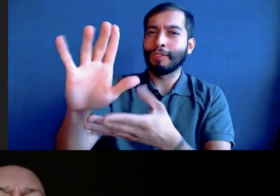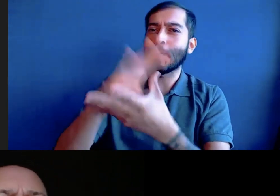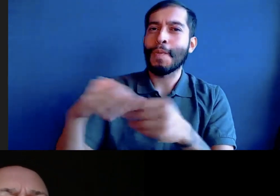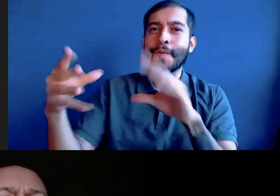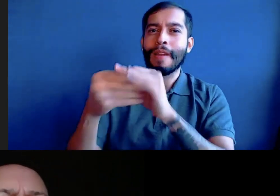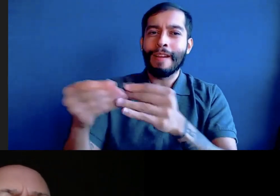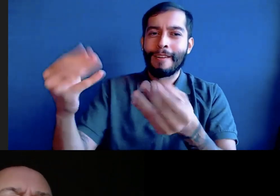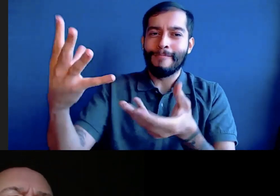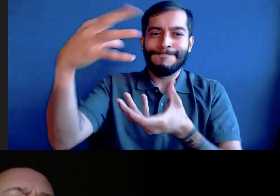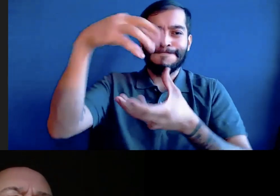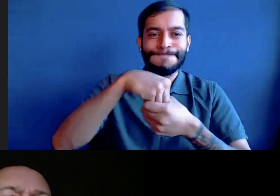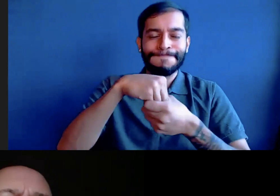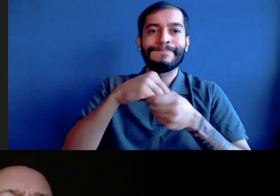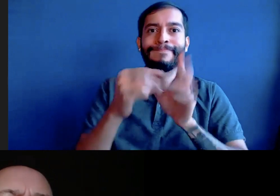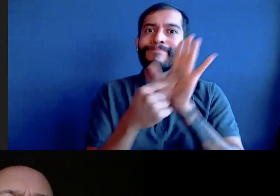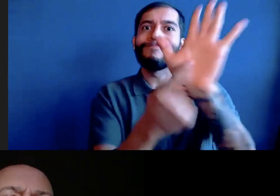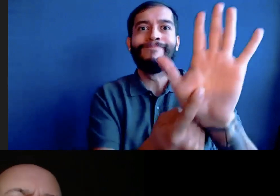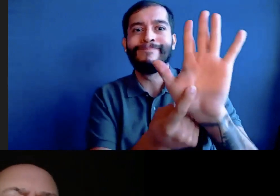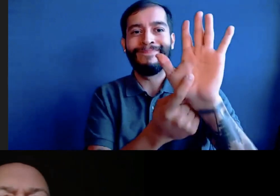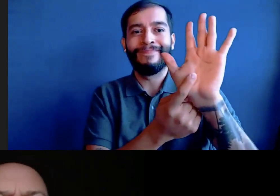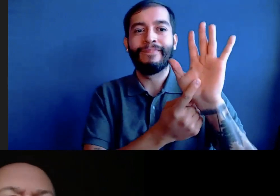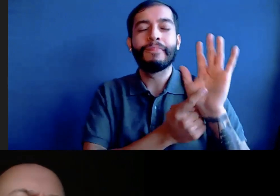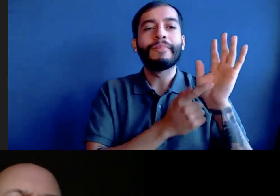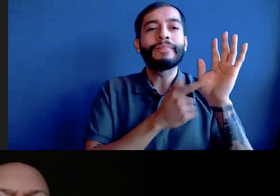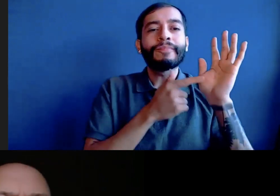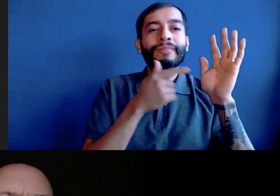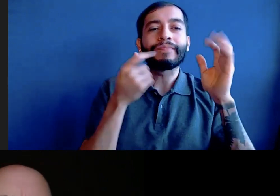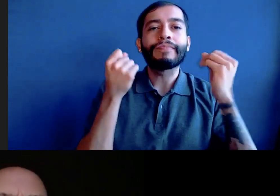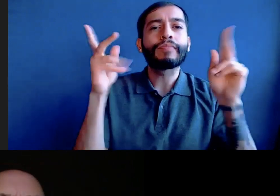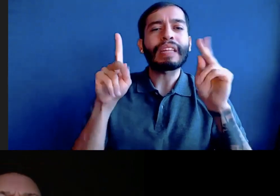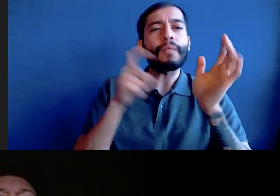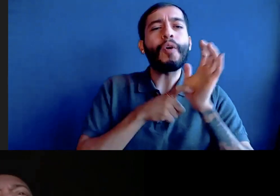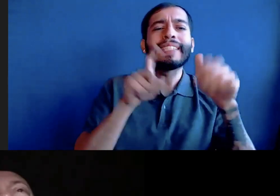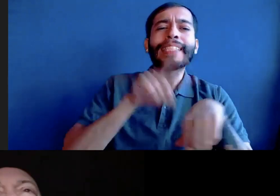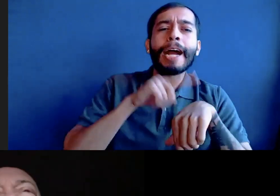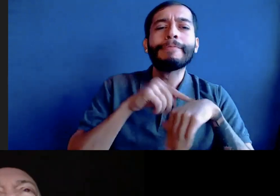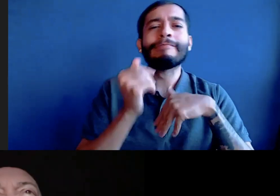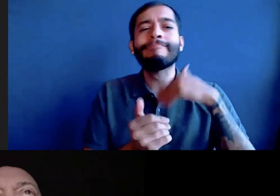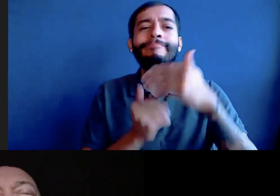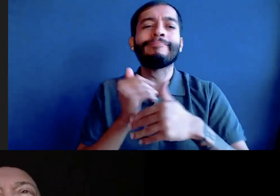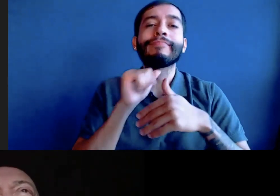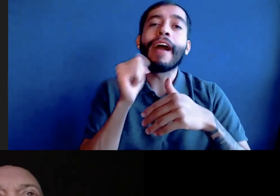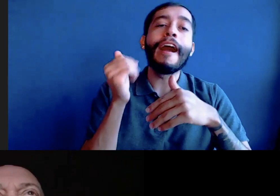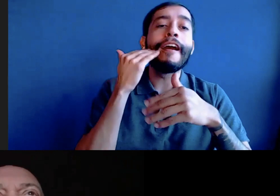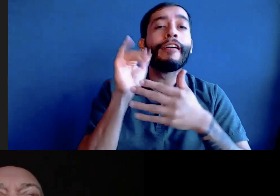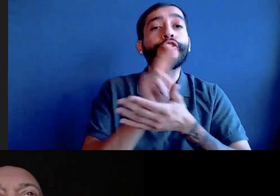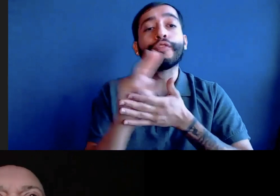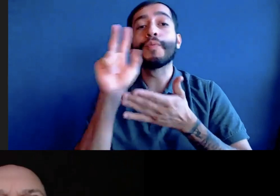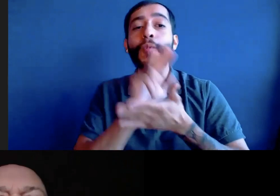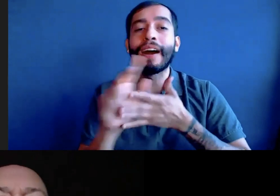get the money to make a film. You say, well, we've got a 2-week deadline. We've got to go in and film and shoot it and all the rest of it, you know. Ray makes films